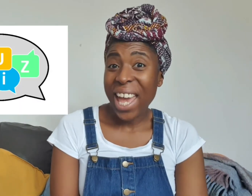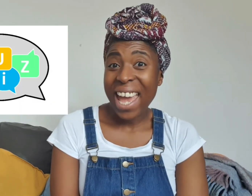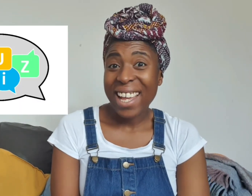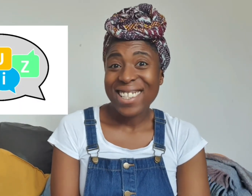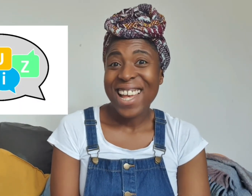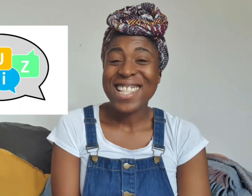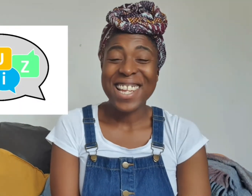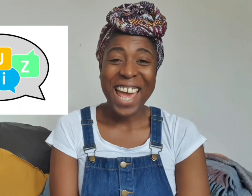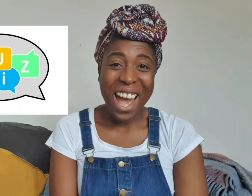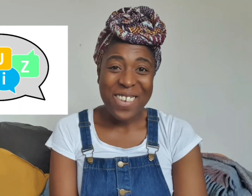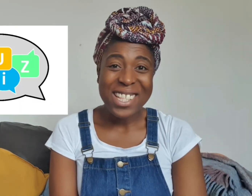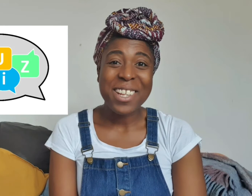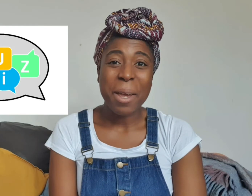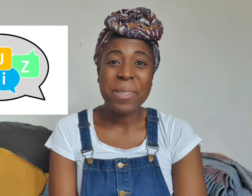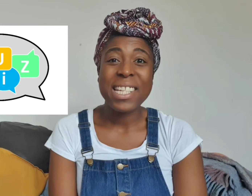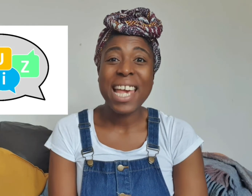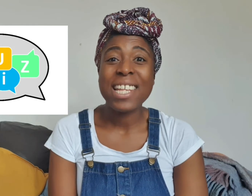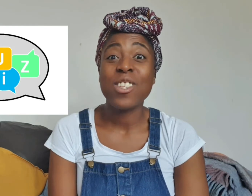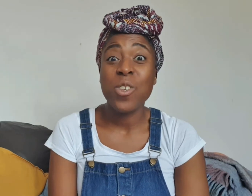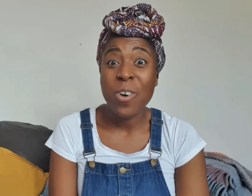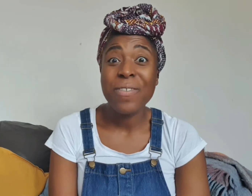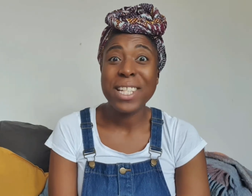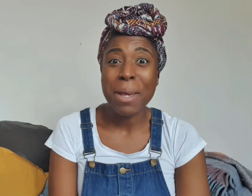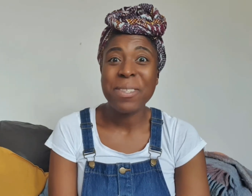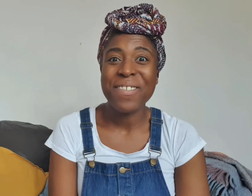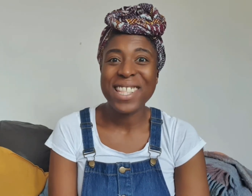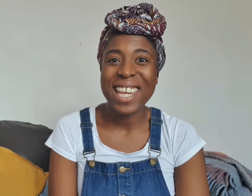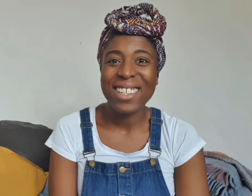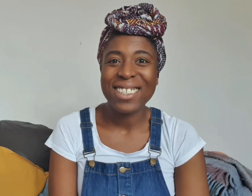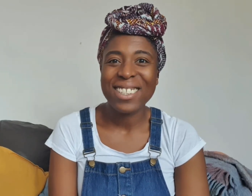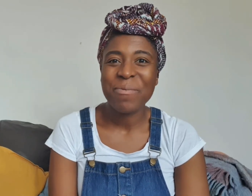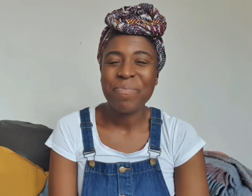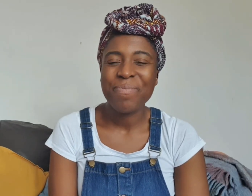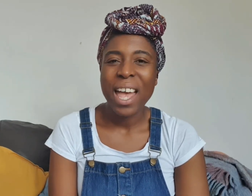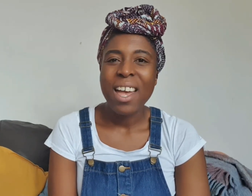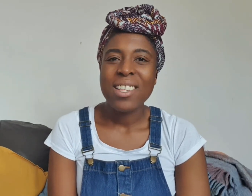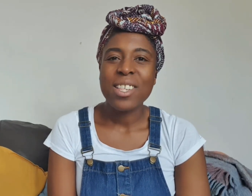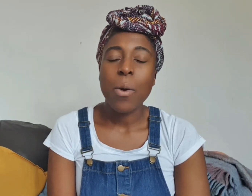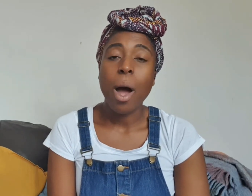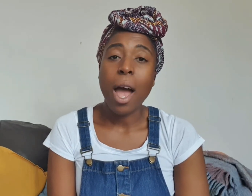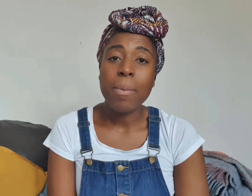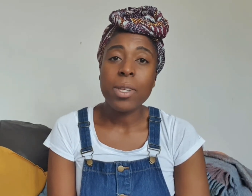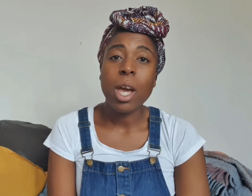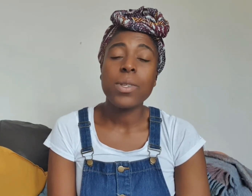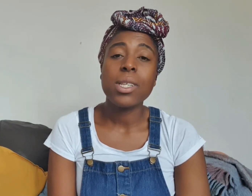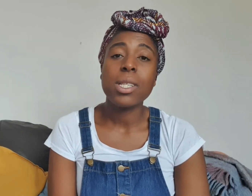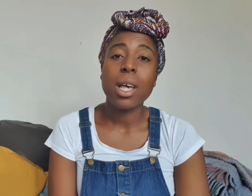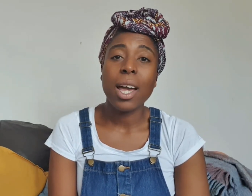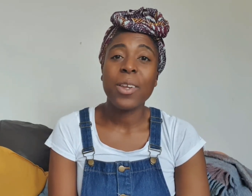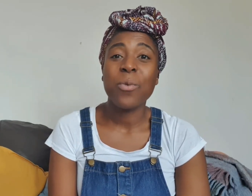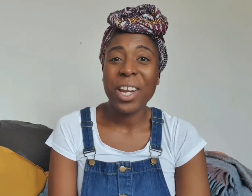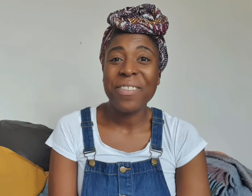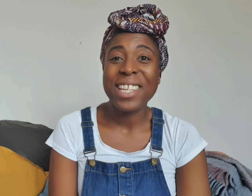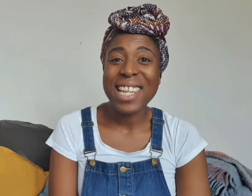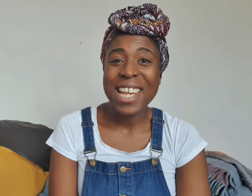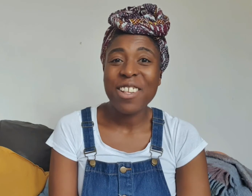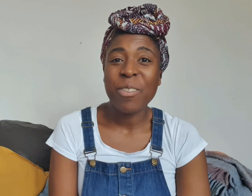okay, so now it's time to test your receptive skills. So I'm going to sign one of the days of the